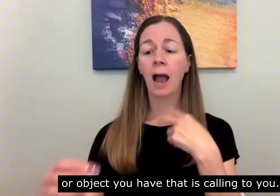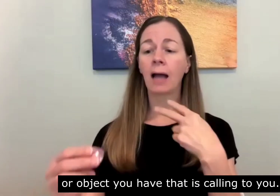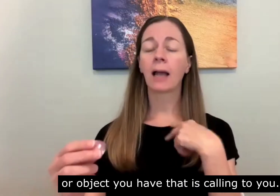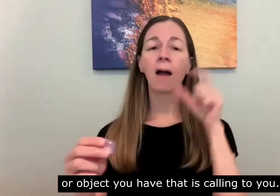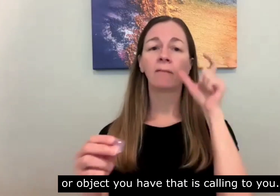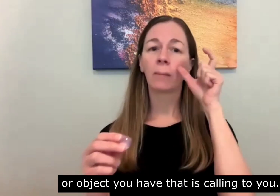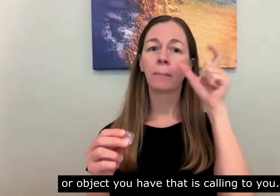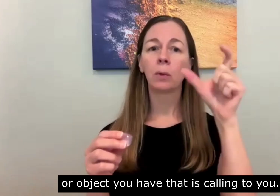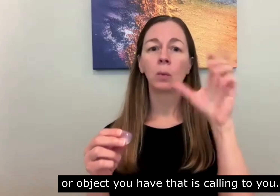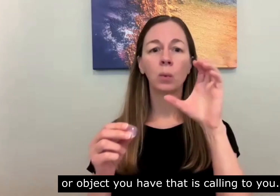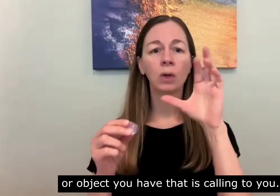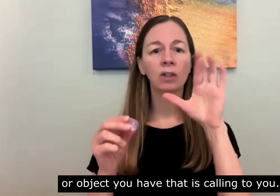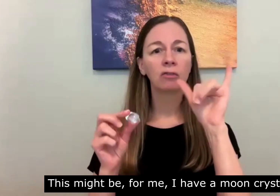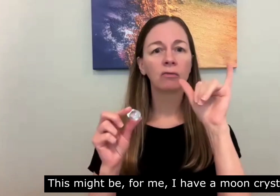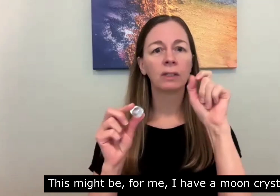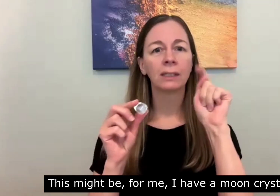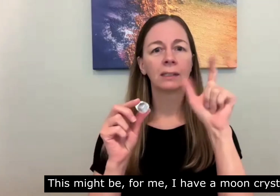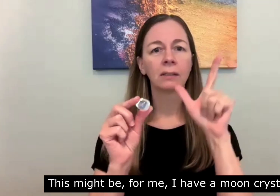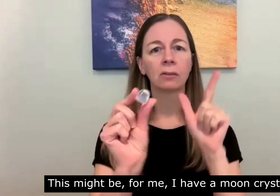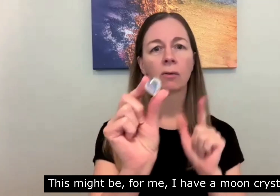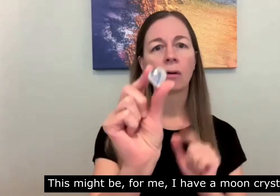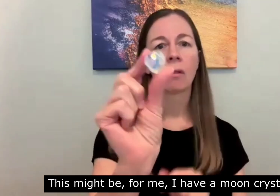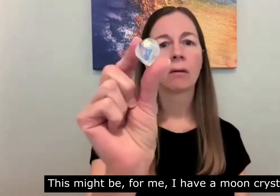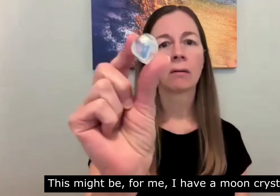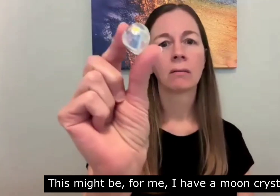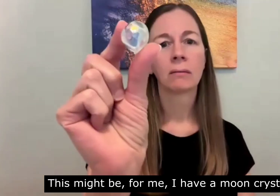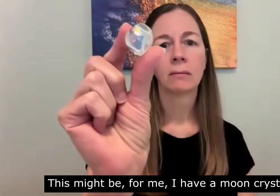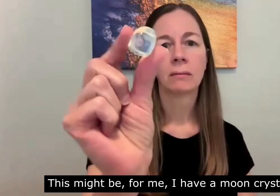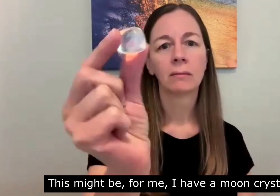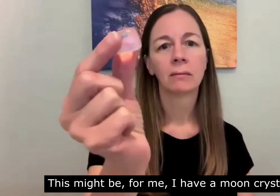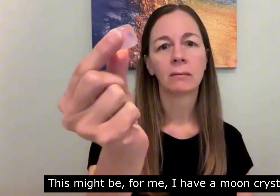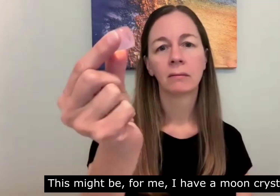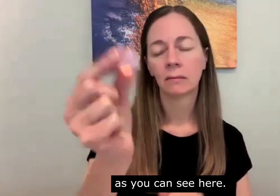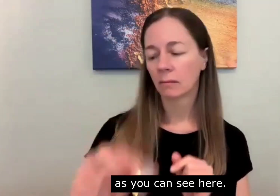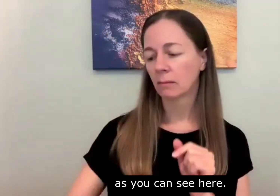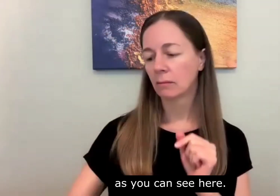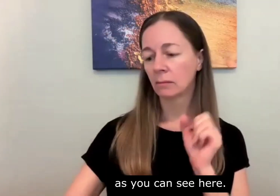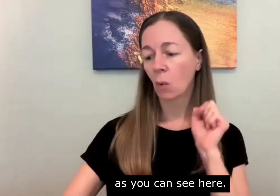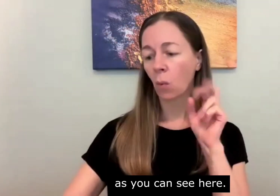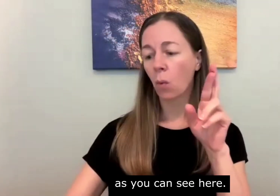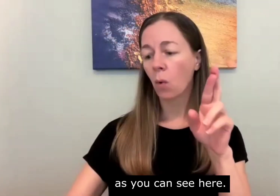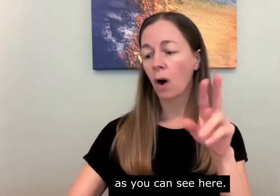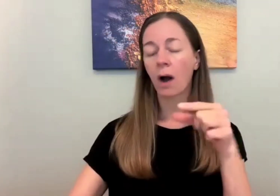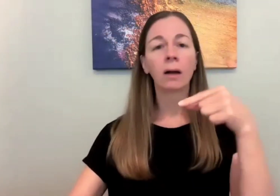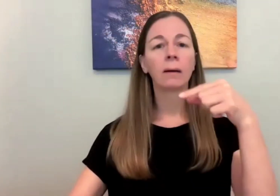to you. This might be for me. I have a moon crystal, as you can see here.